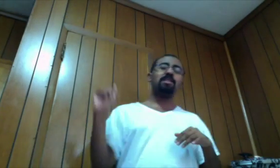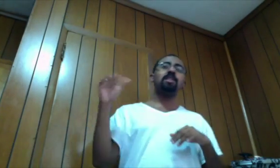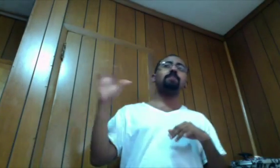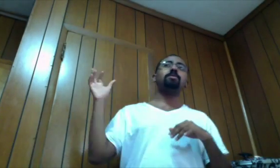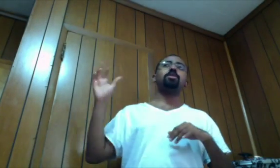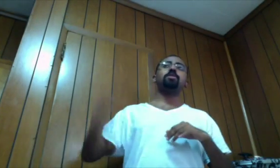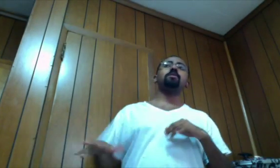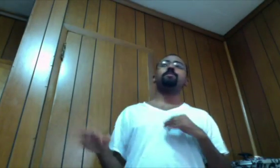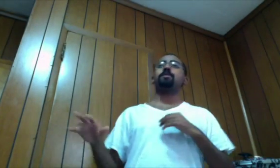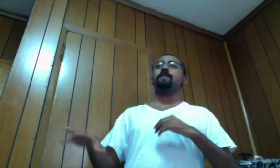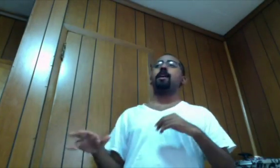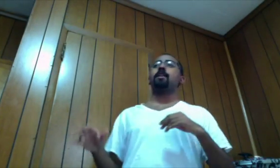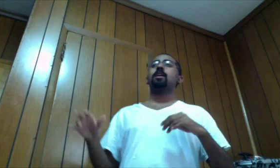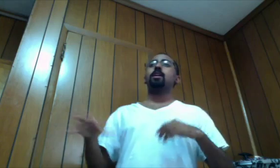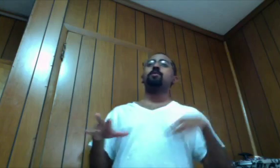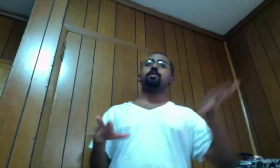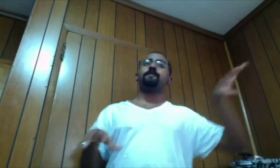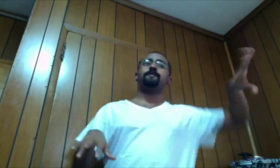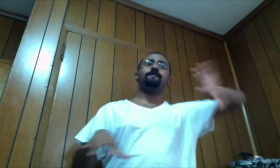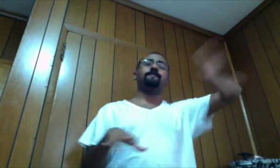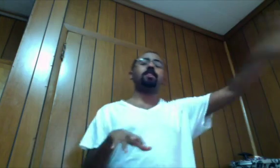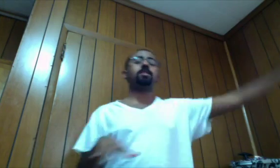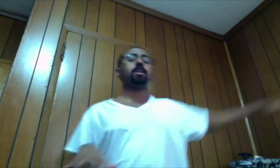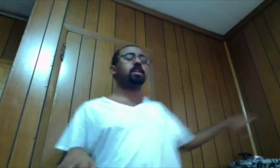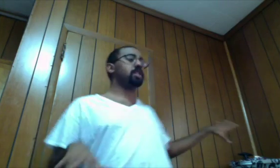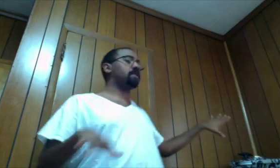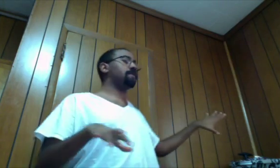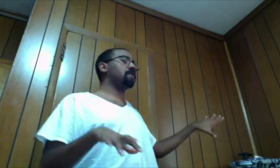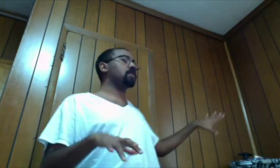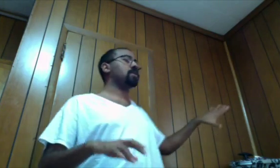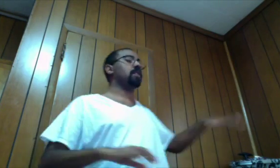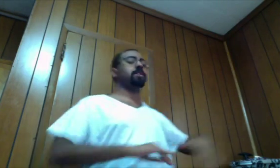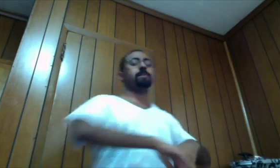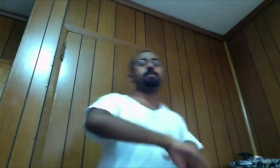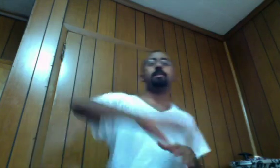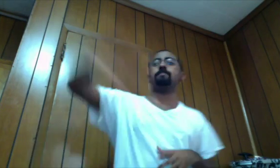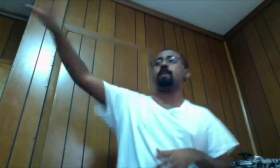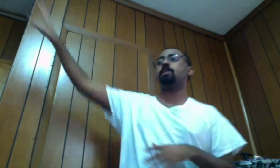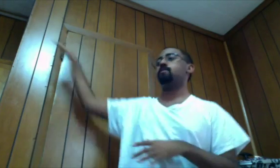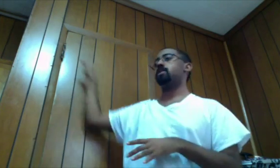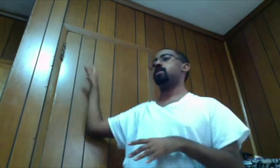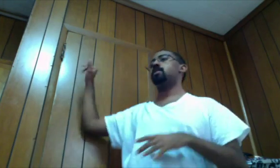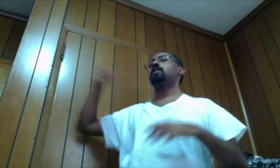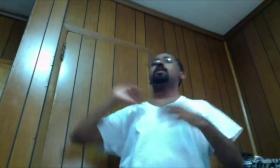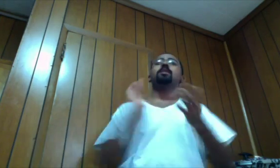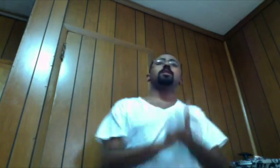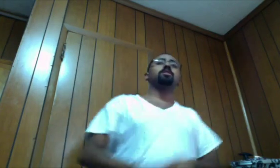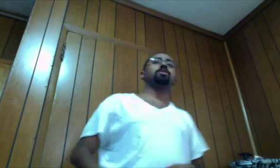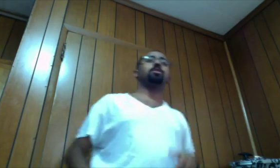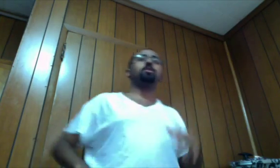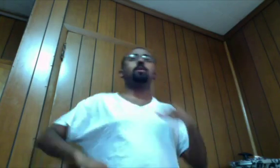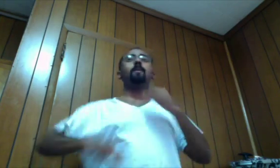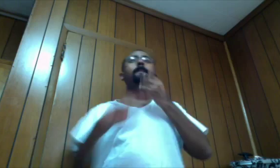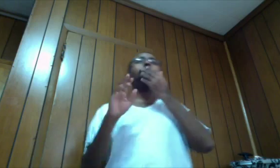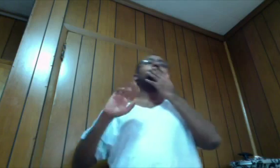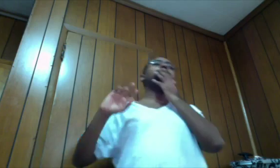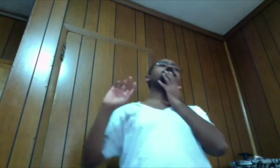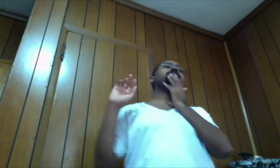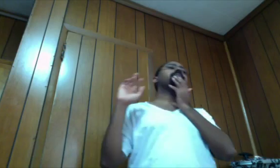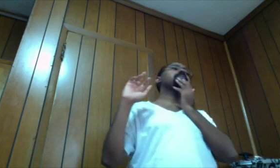Team Juniper's fight, it was vegetation, forest area plus mountain region. So